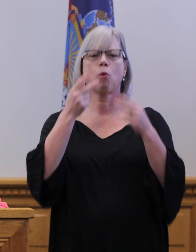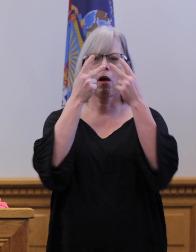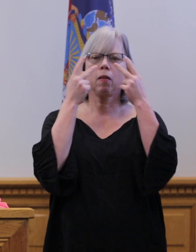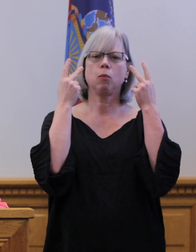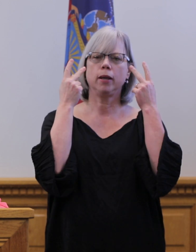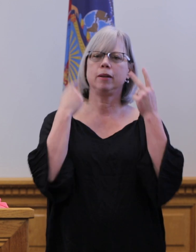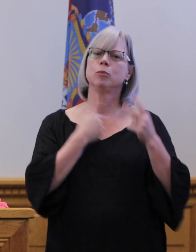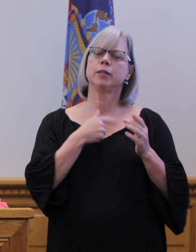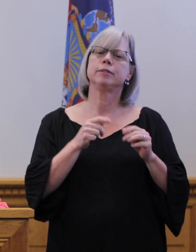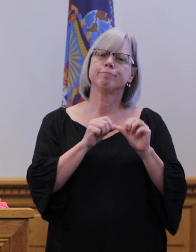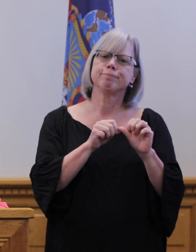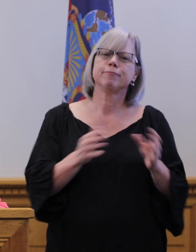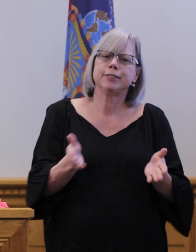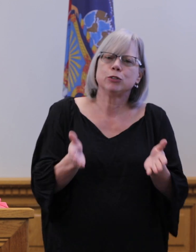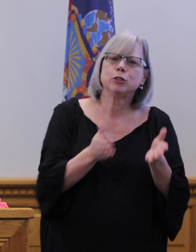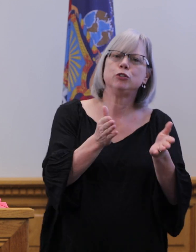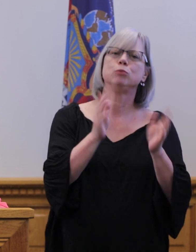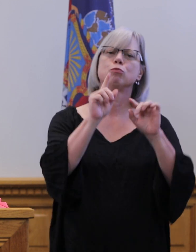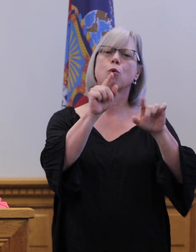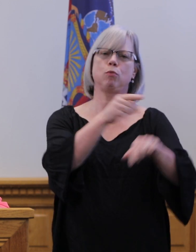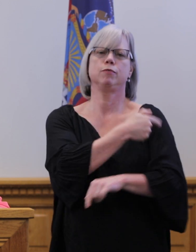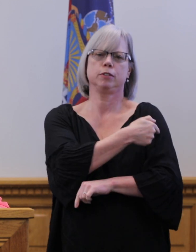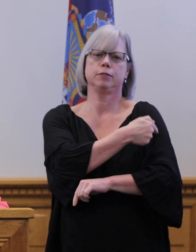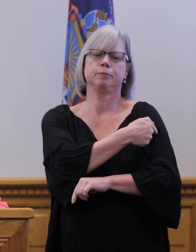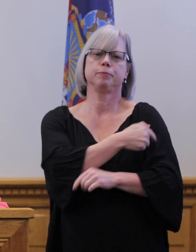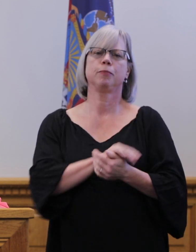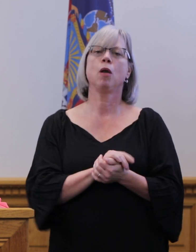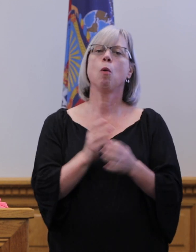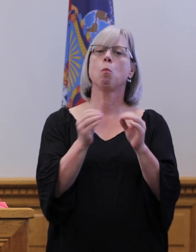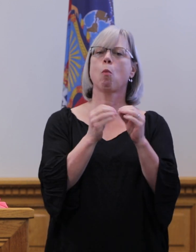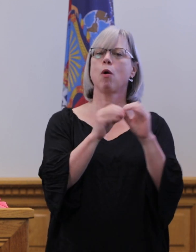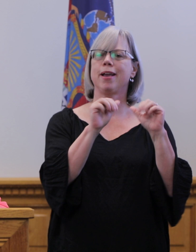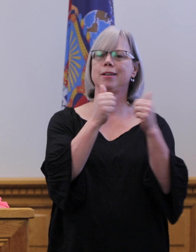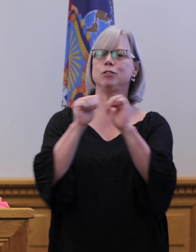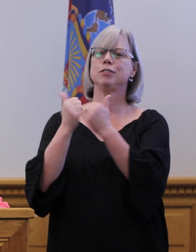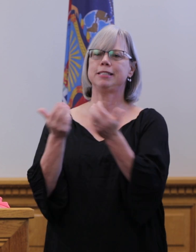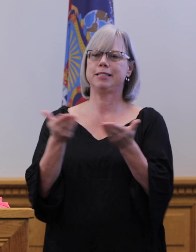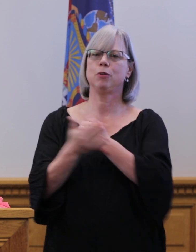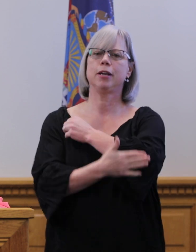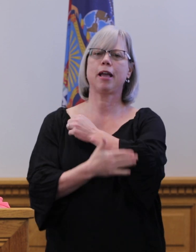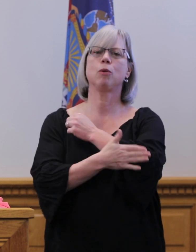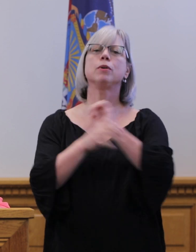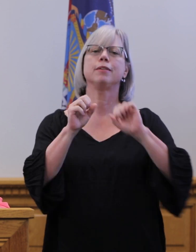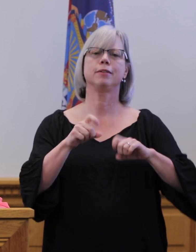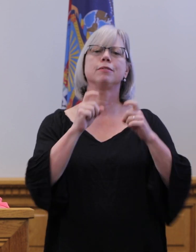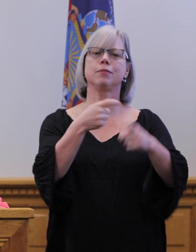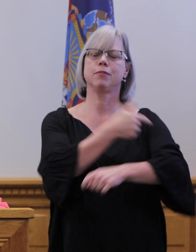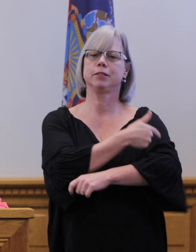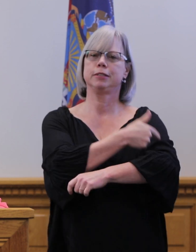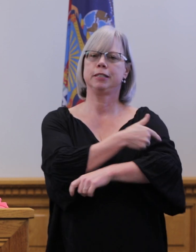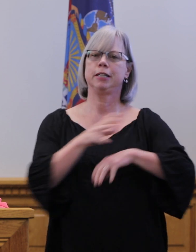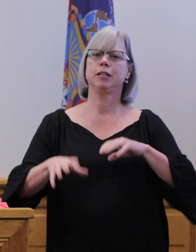So we continue to encourage people to get vaccinated. There are more agencies in the county now that can administer vaccine,